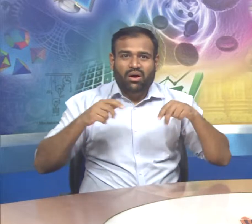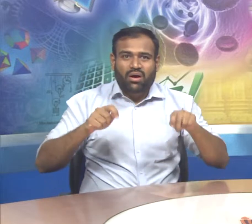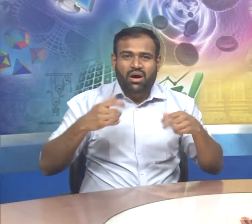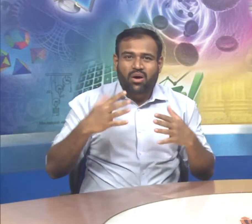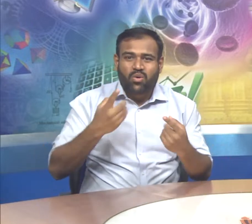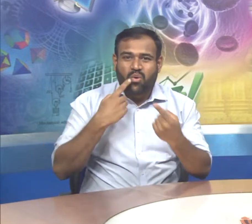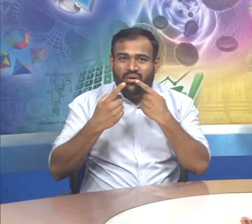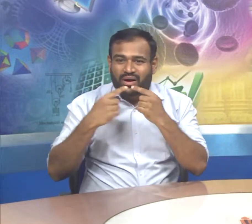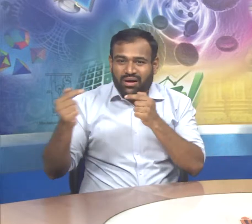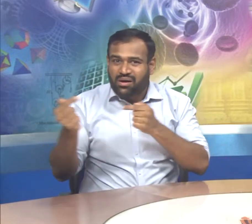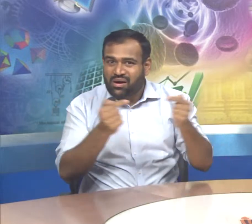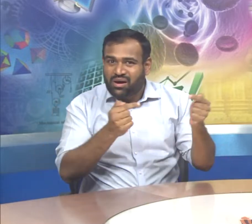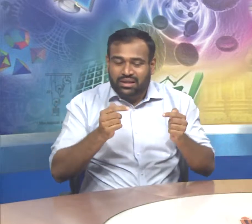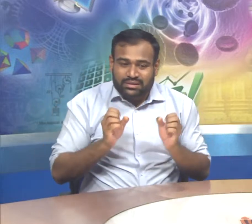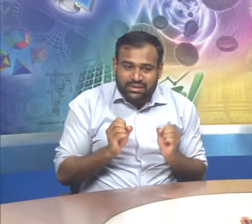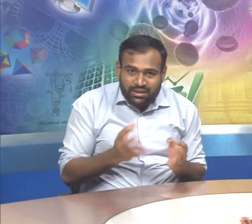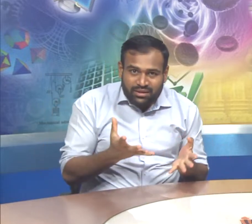Court of Record.